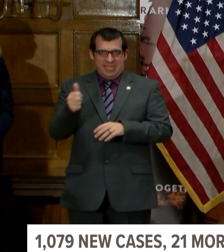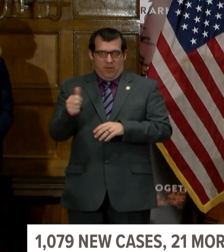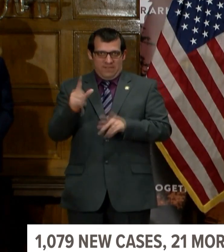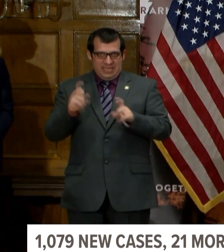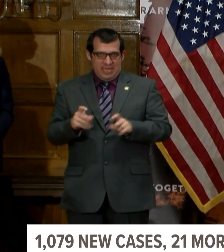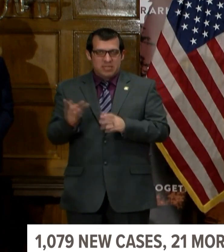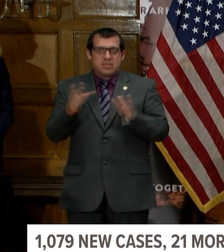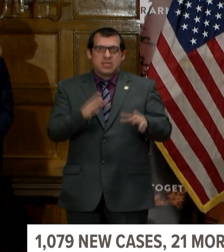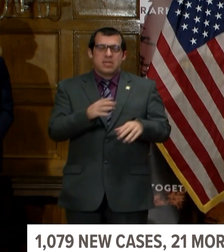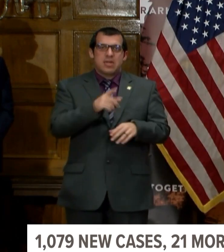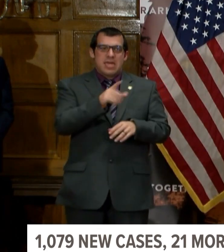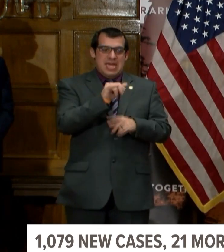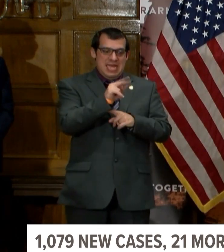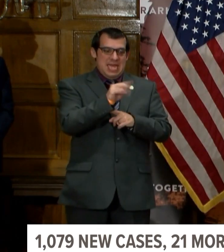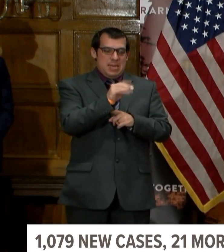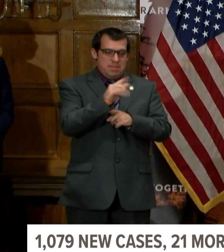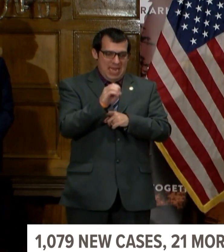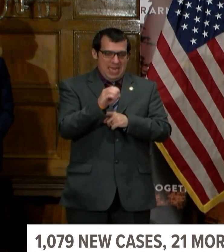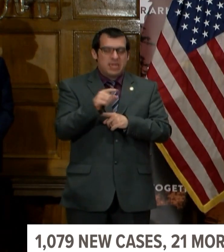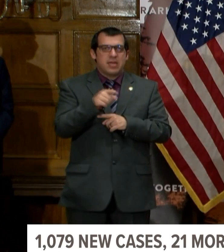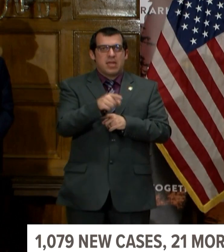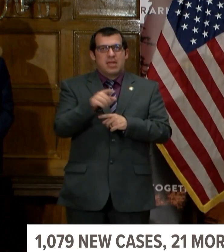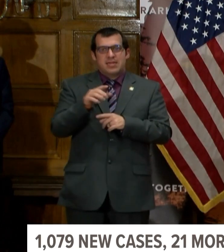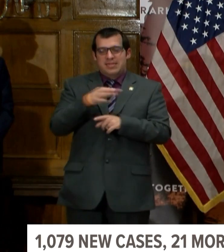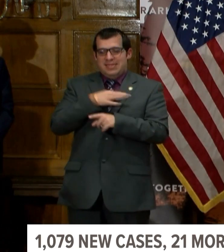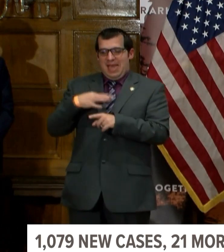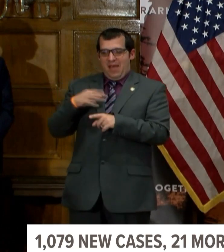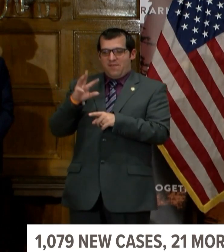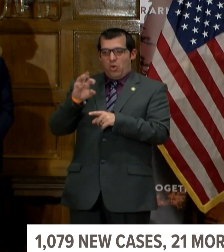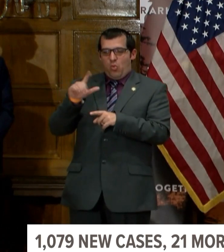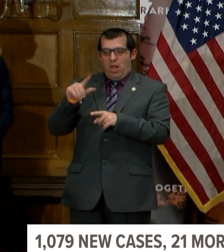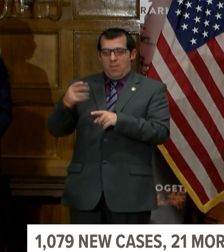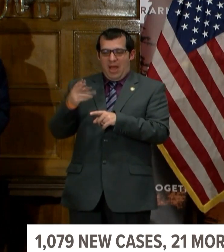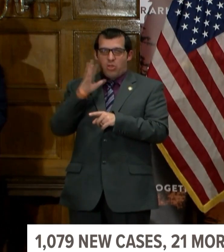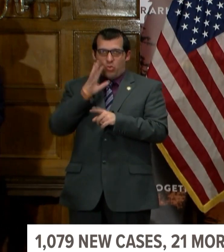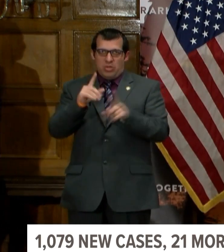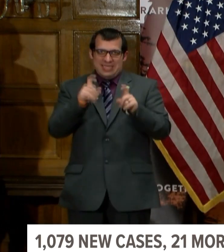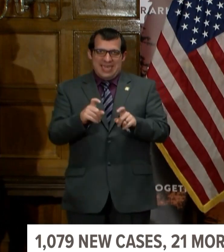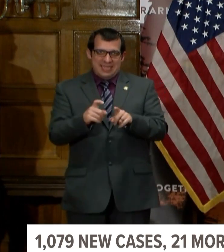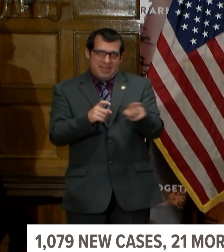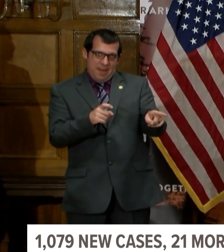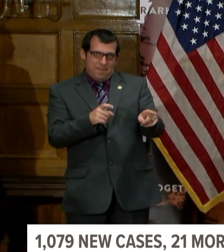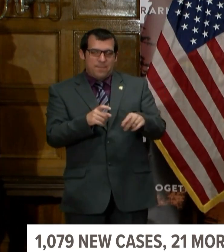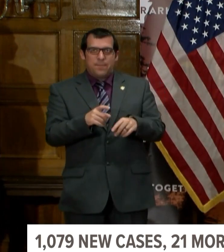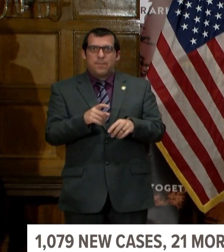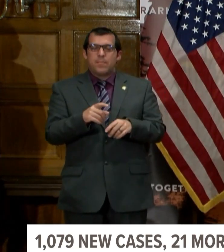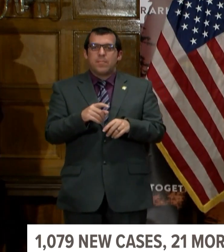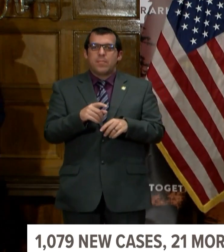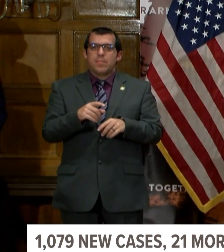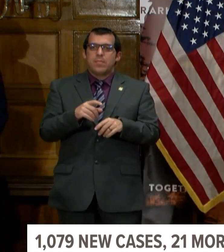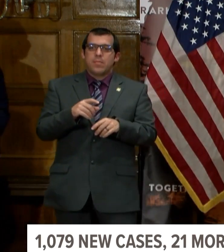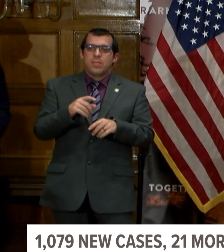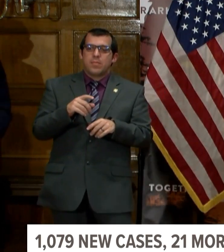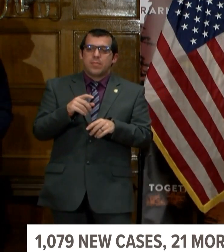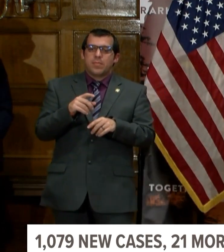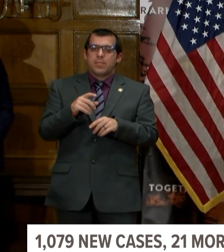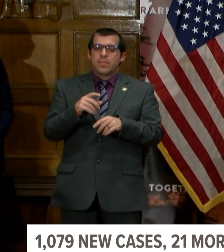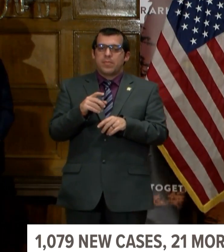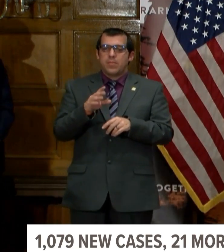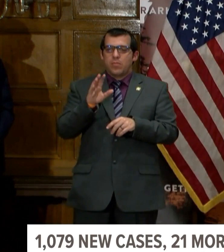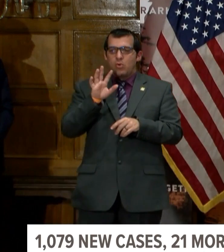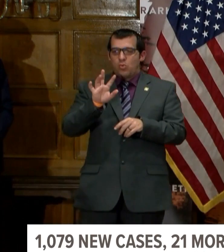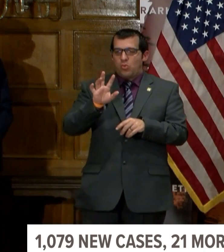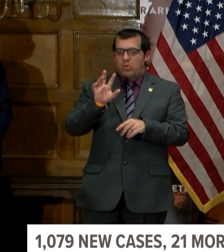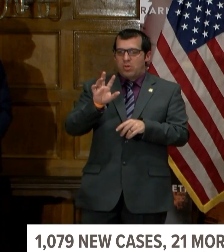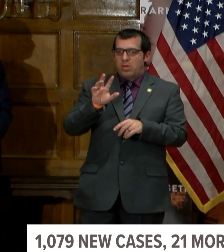staff, our partners at WellPath will test inmates in our custody. And no more than 7 calendar days will